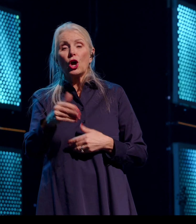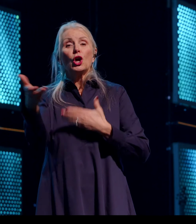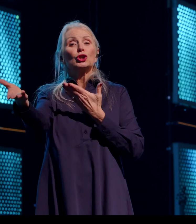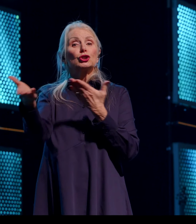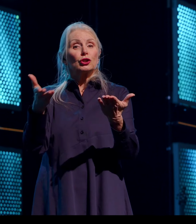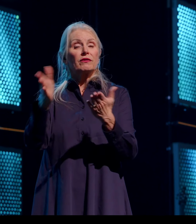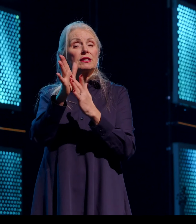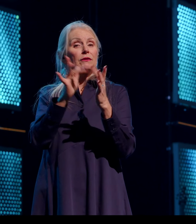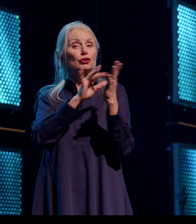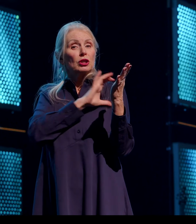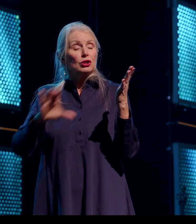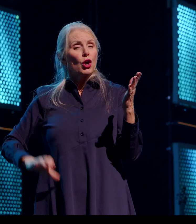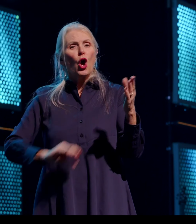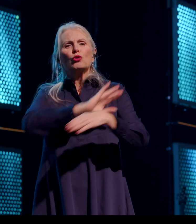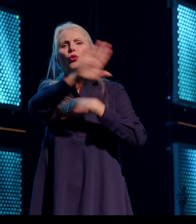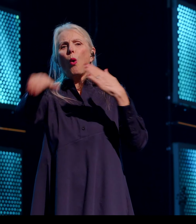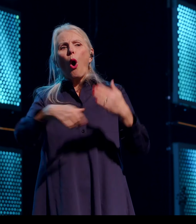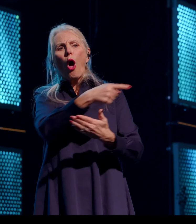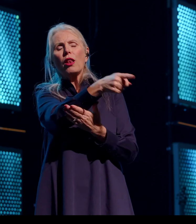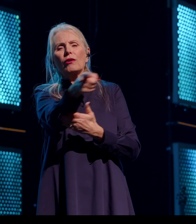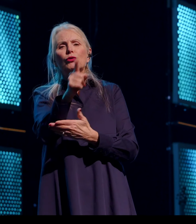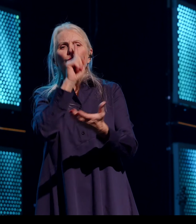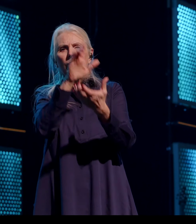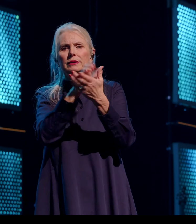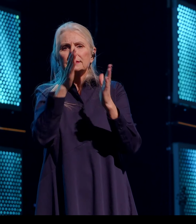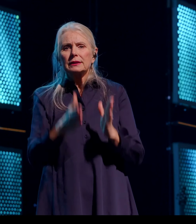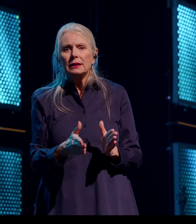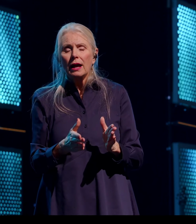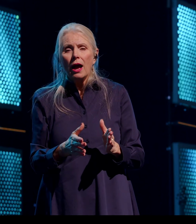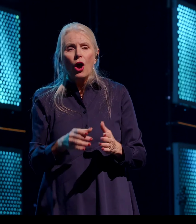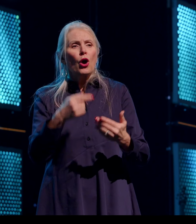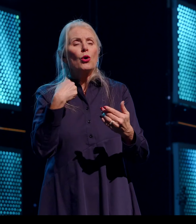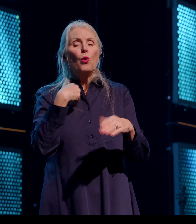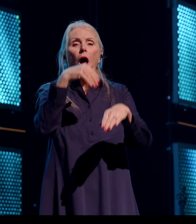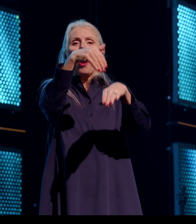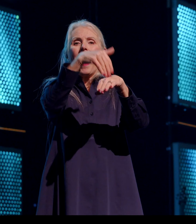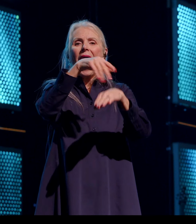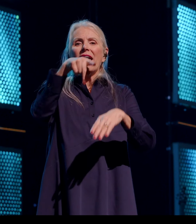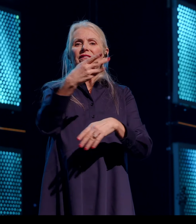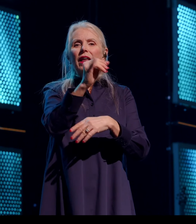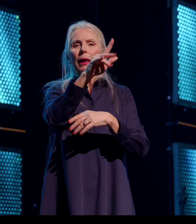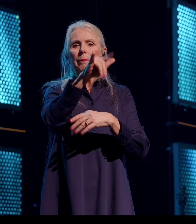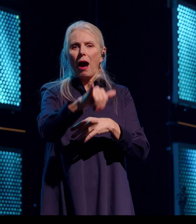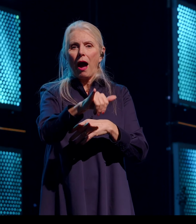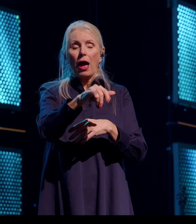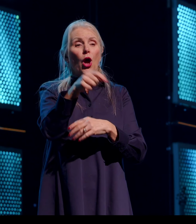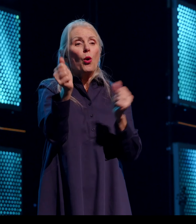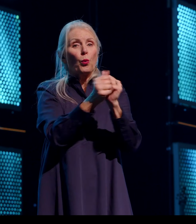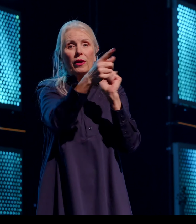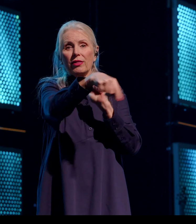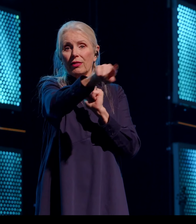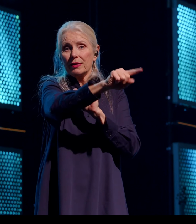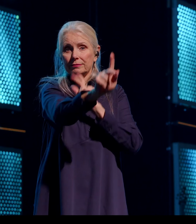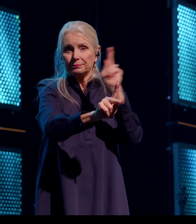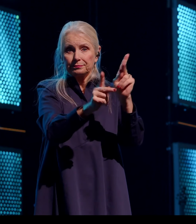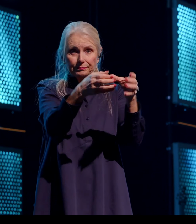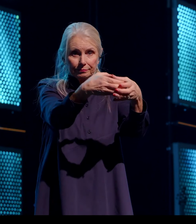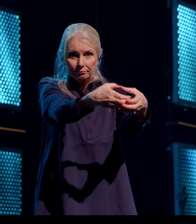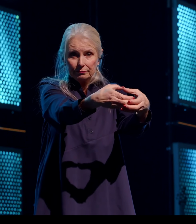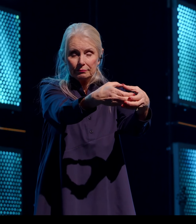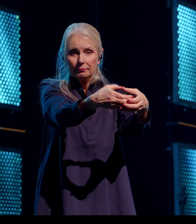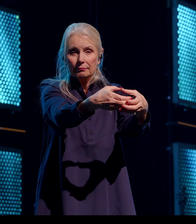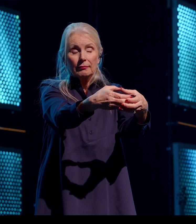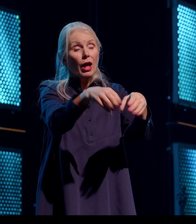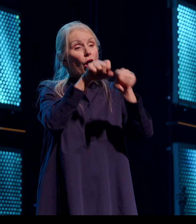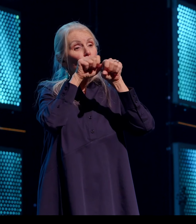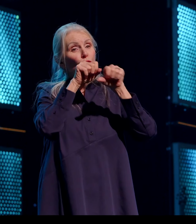all the saints in Christ Jesus who are at Philippi with the overseers and deacons, grace to